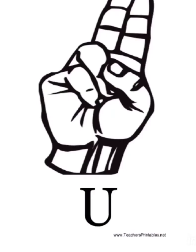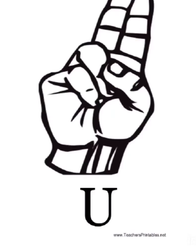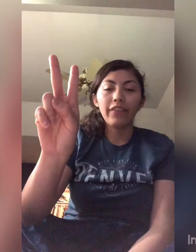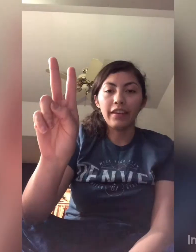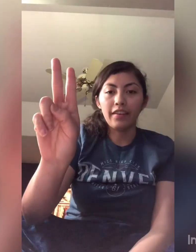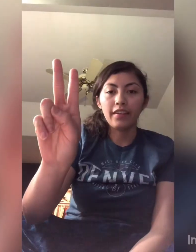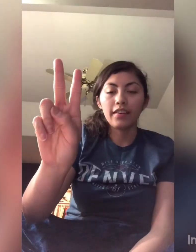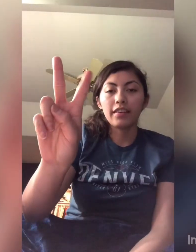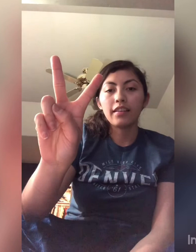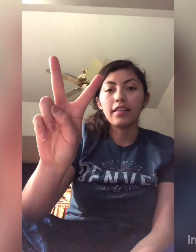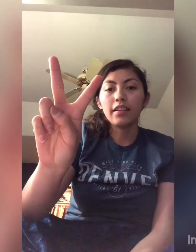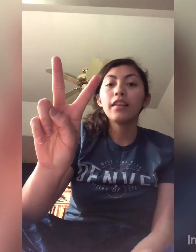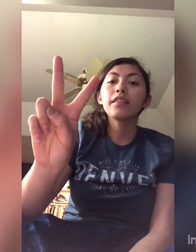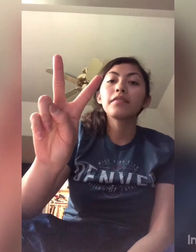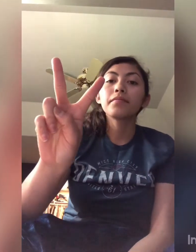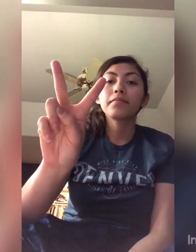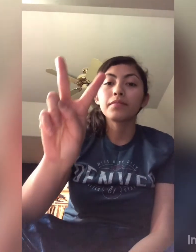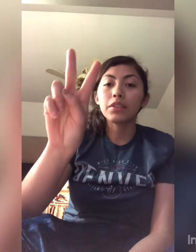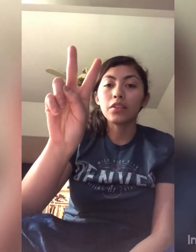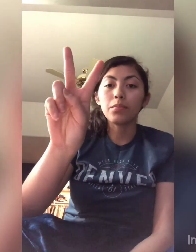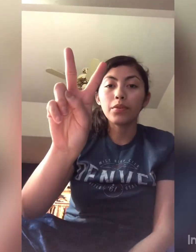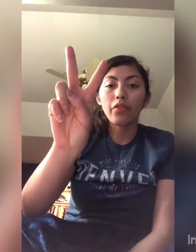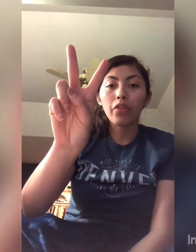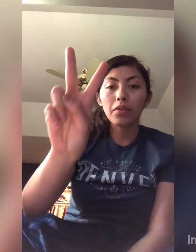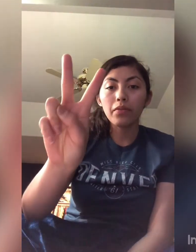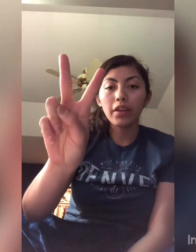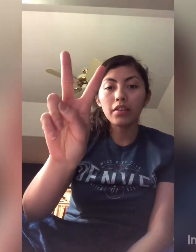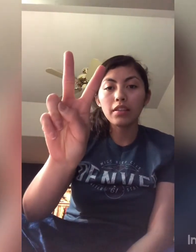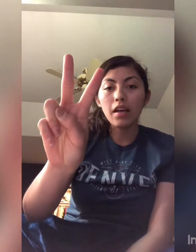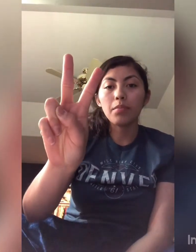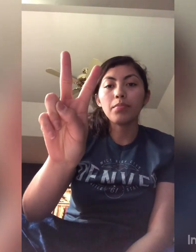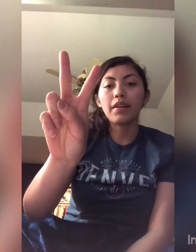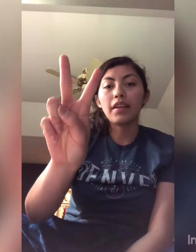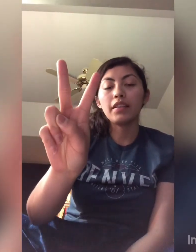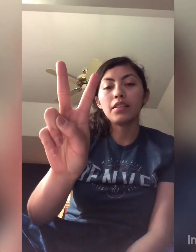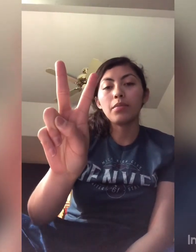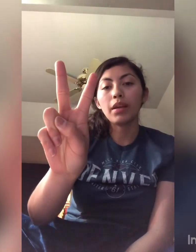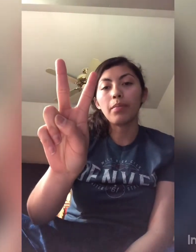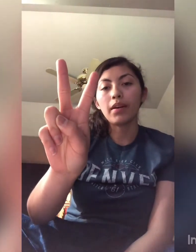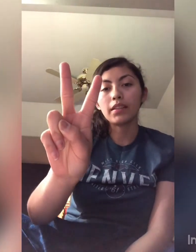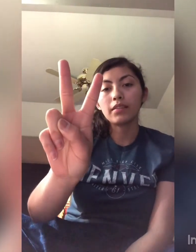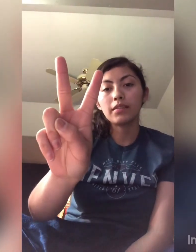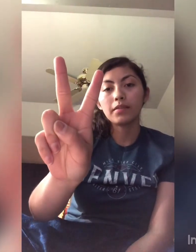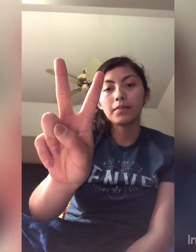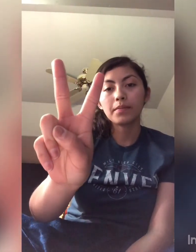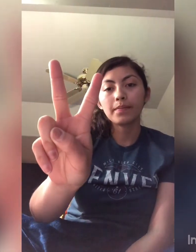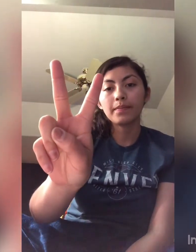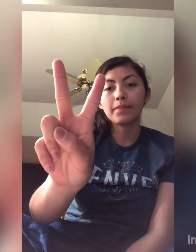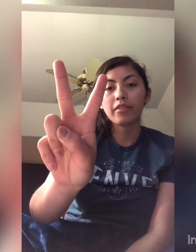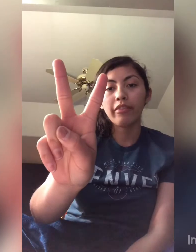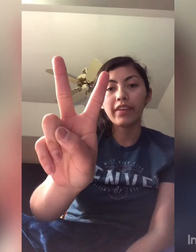V. You need to put two fingers up, but they need to be apart. V.